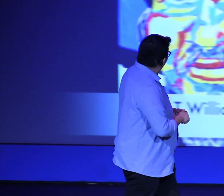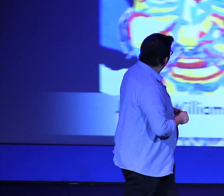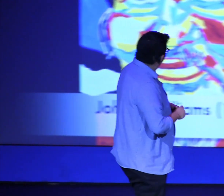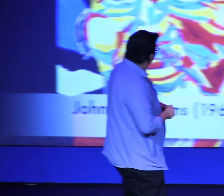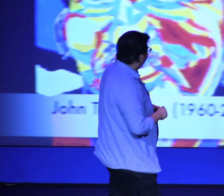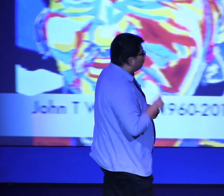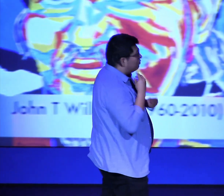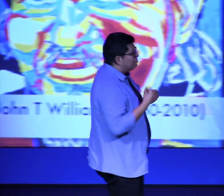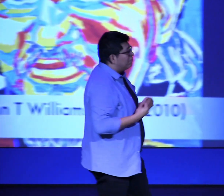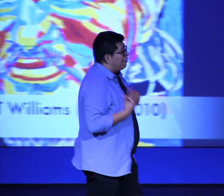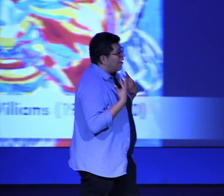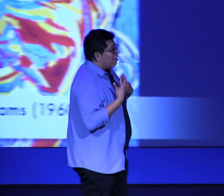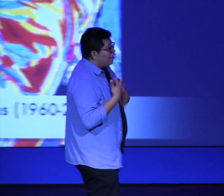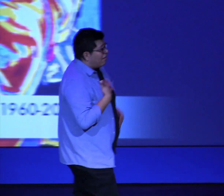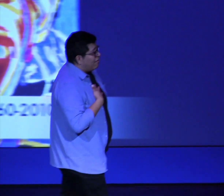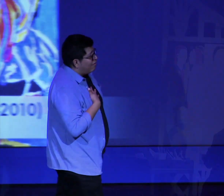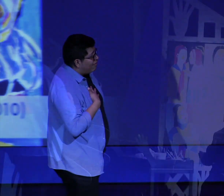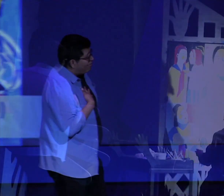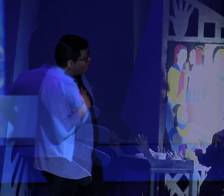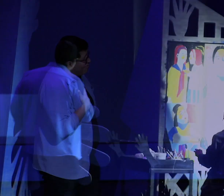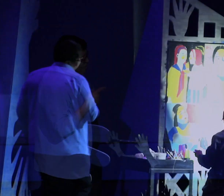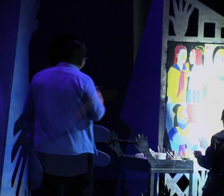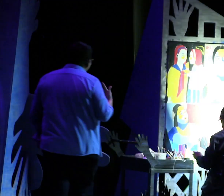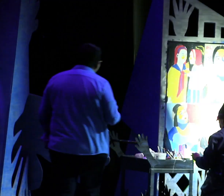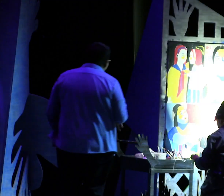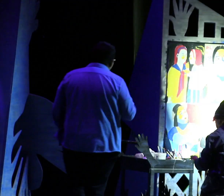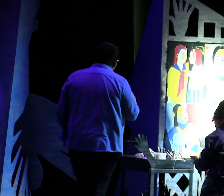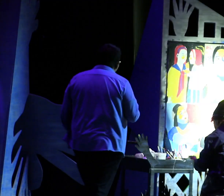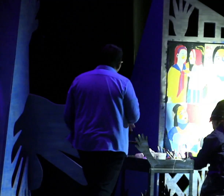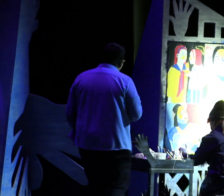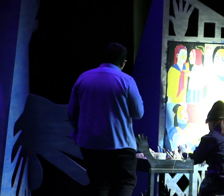What a beautiful painting. So inspiring.